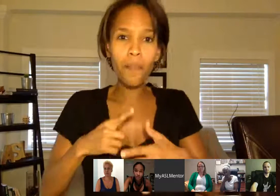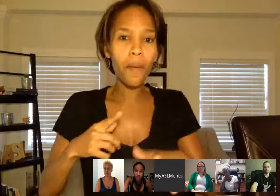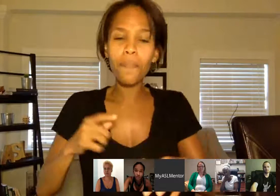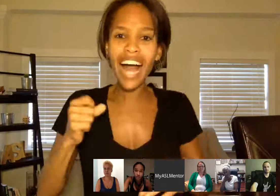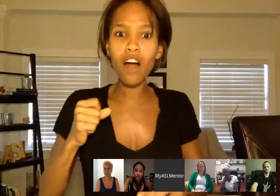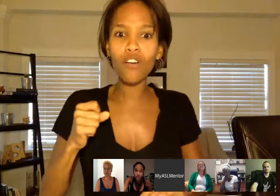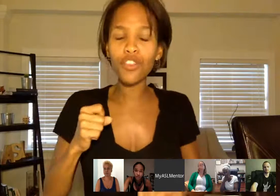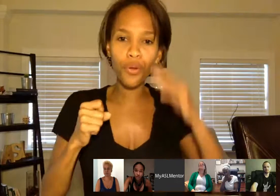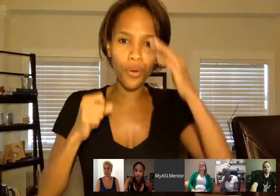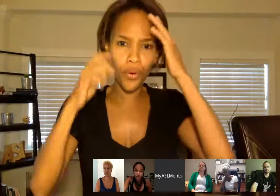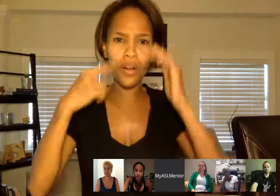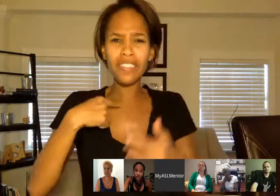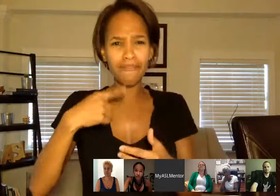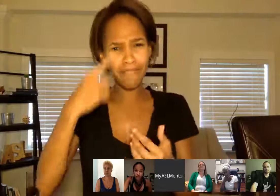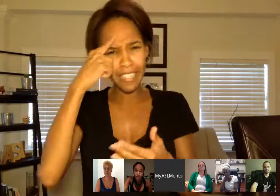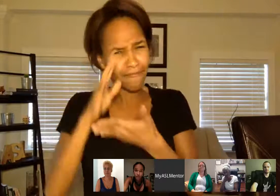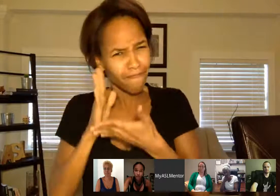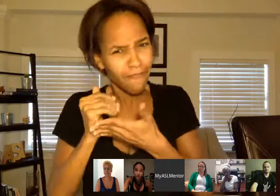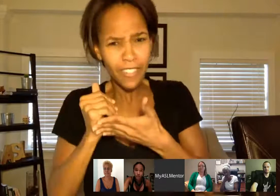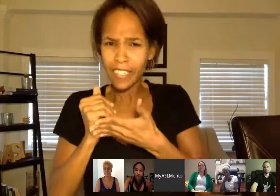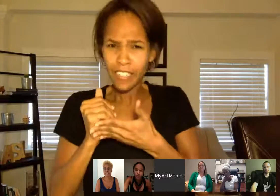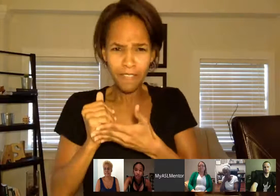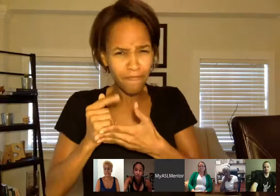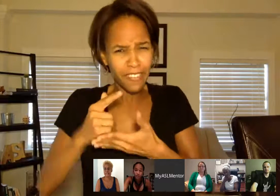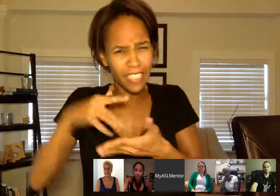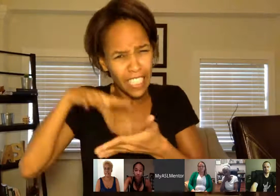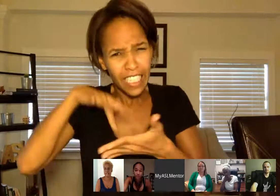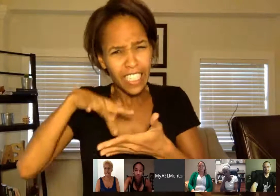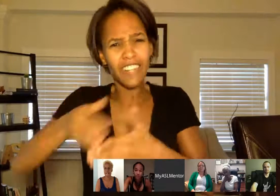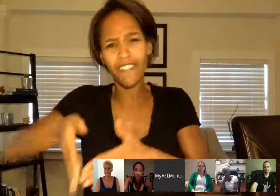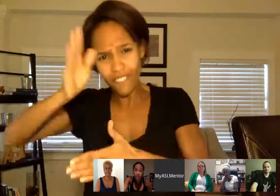like, I'm going to plow through.